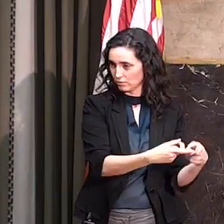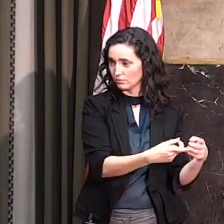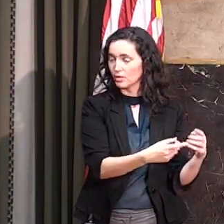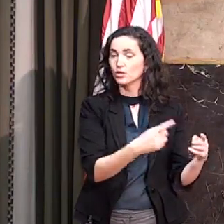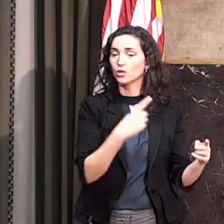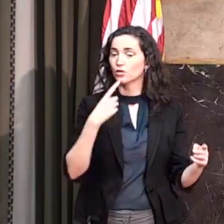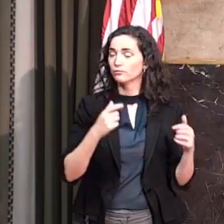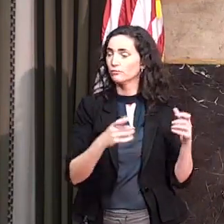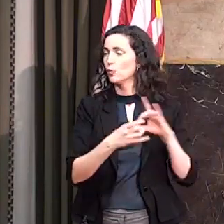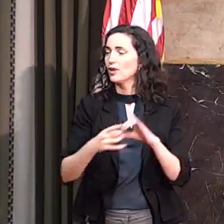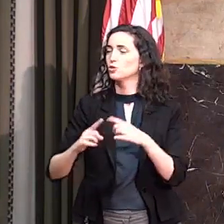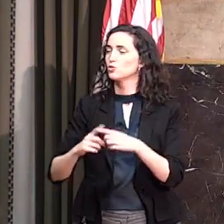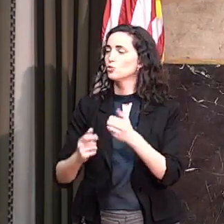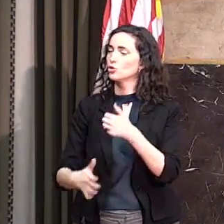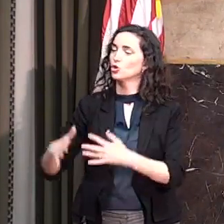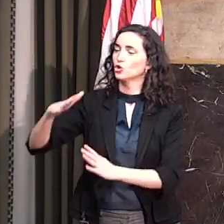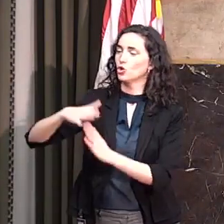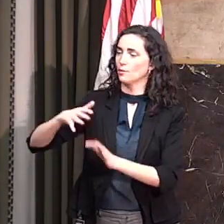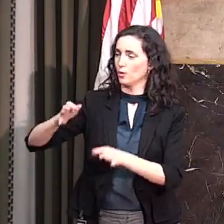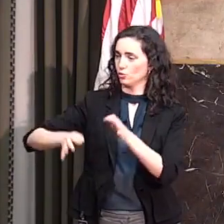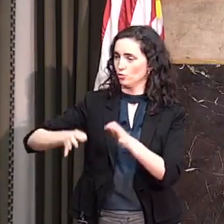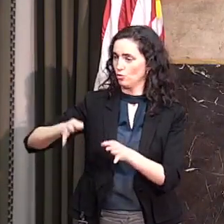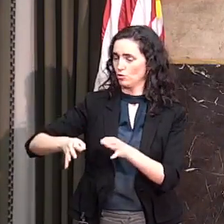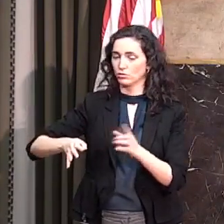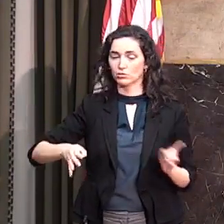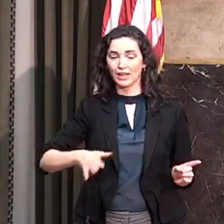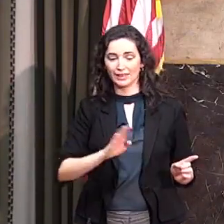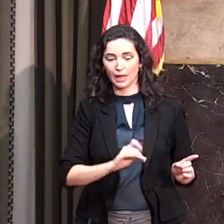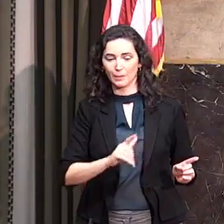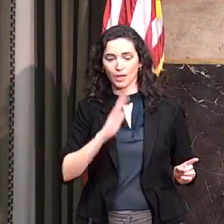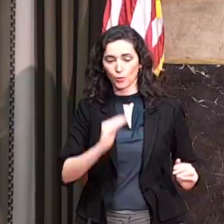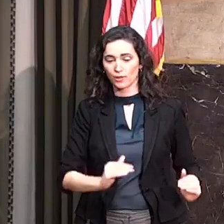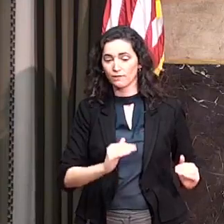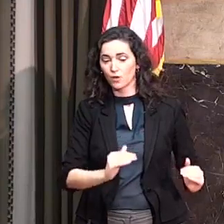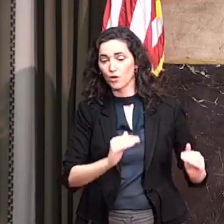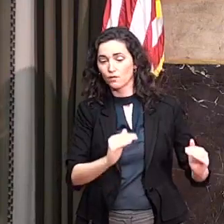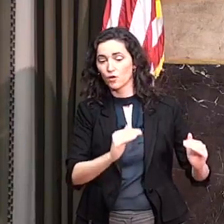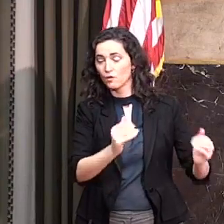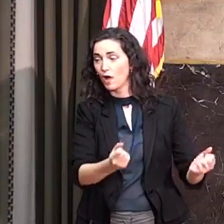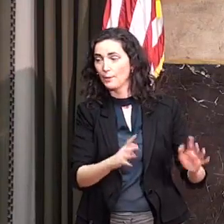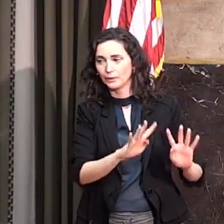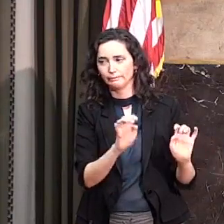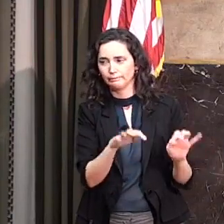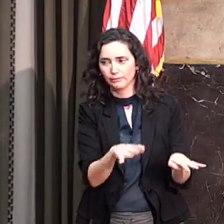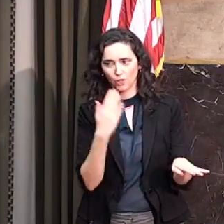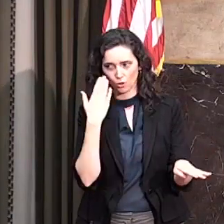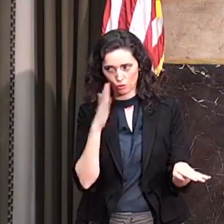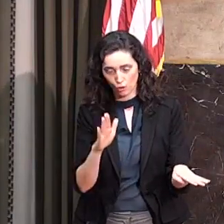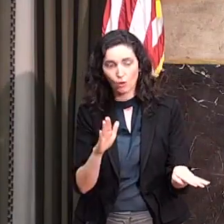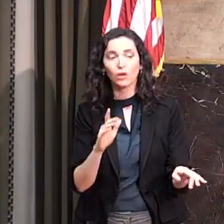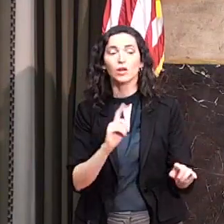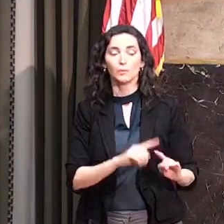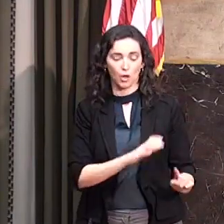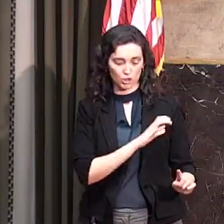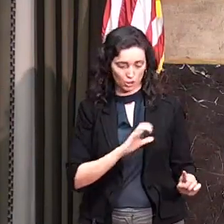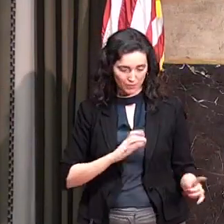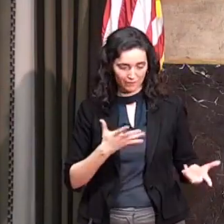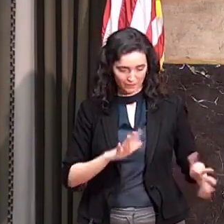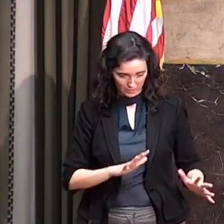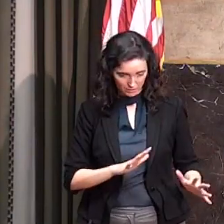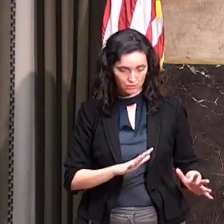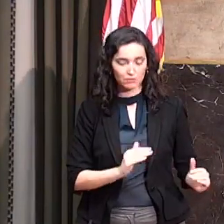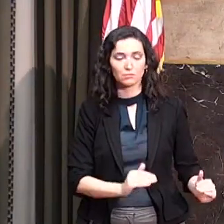Supreme Court. I don't know how far that bill is going to get, but it did leave the committee and it's headed to the